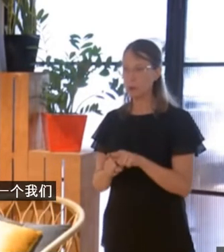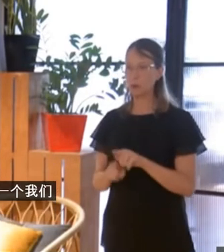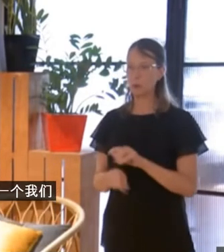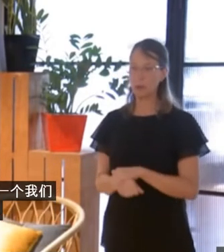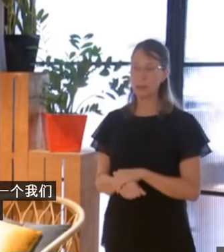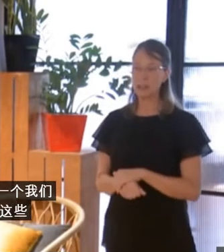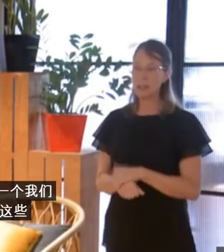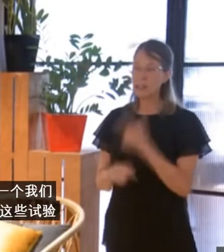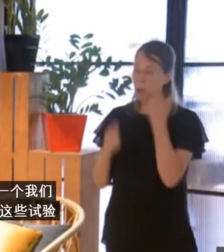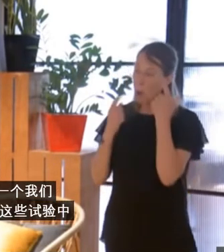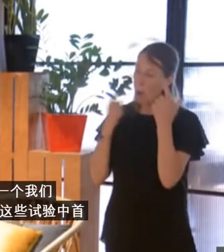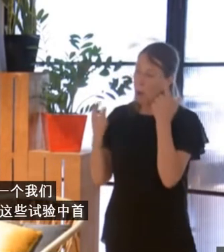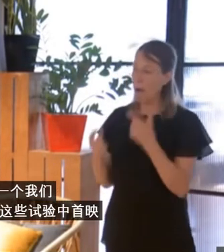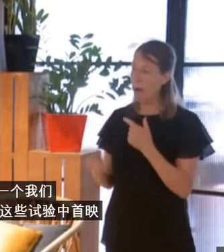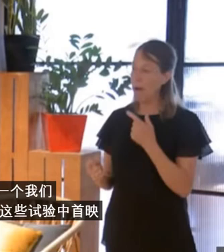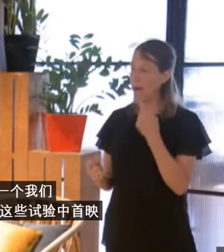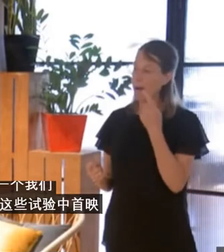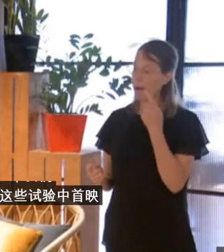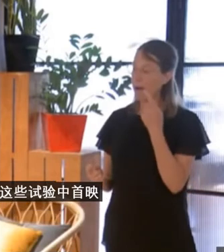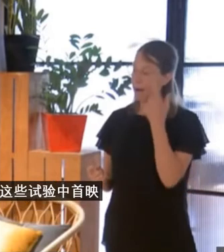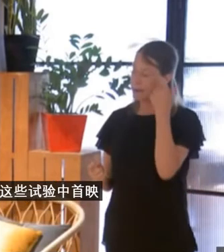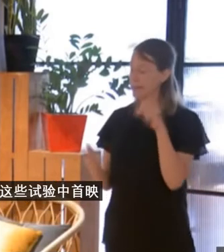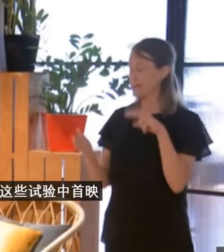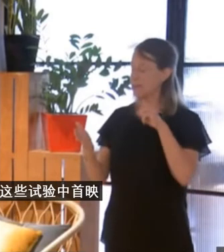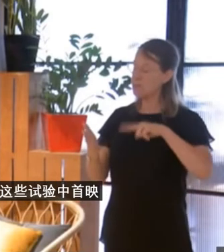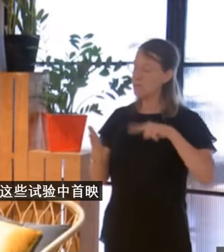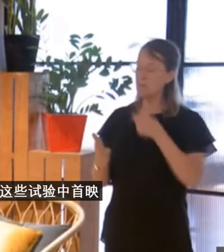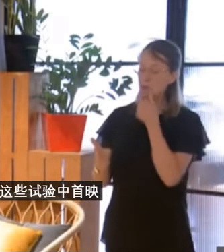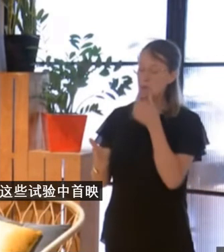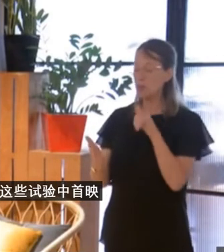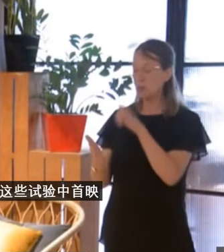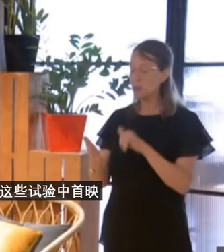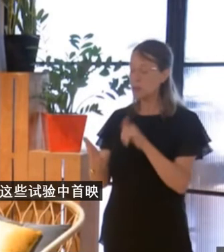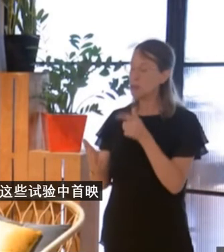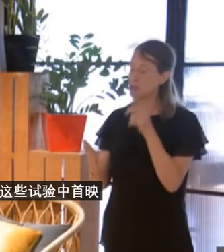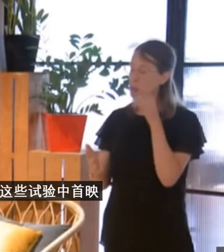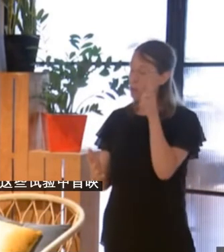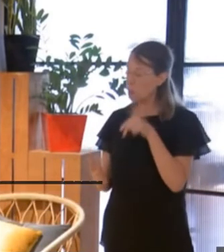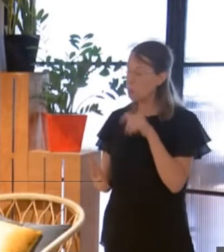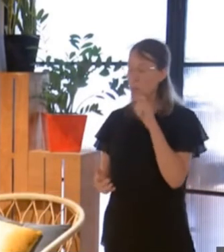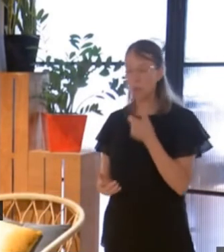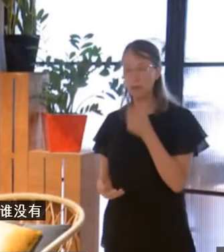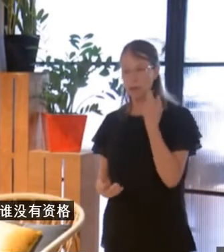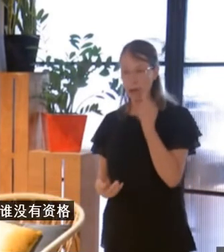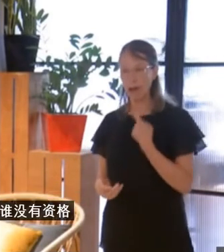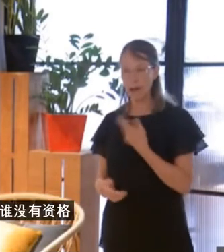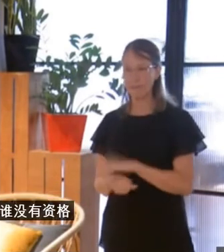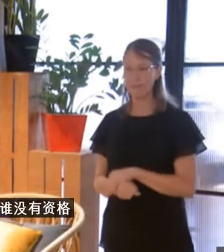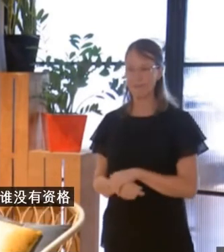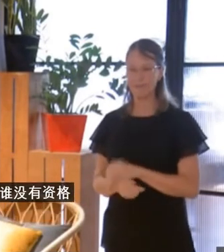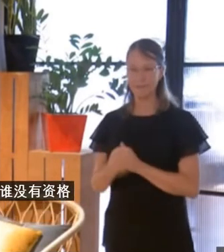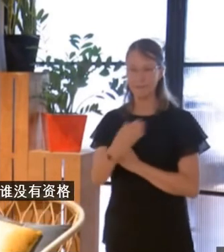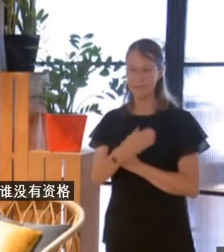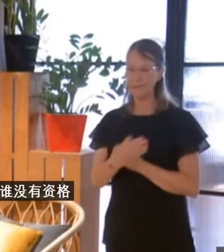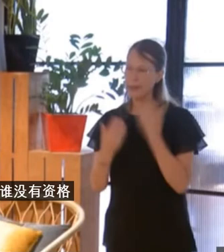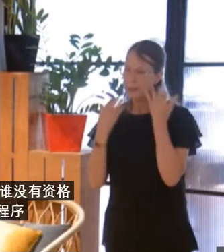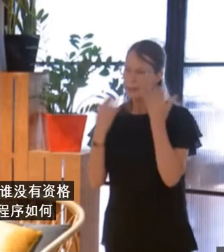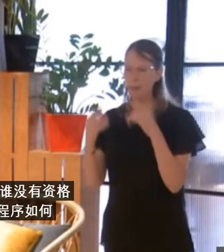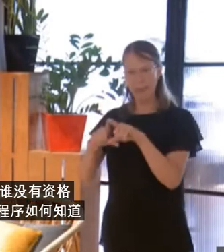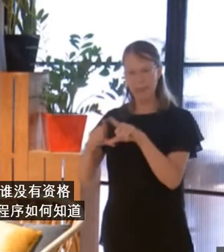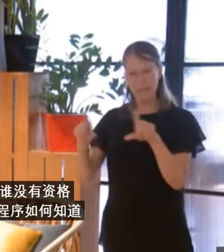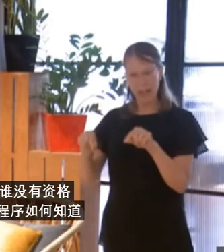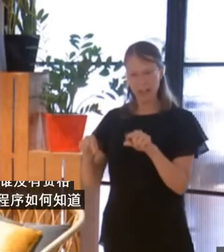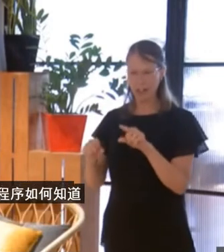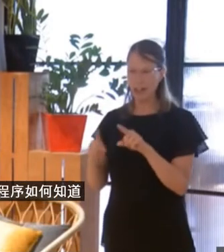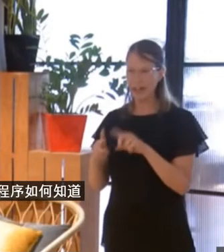can do, we will. Premier, on those trials. Family vouchers, is there any concern about people who aren't eligible accessing them? How does